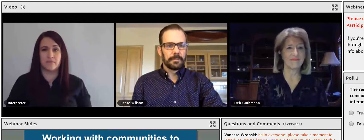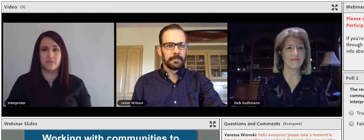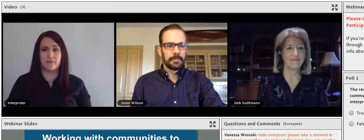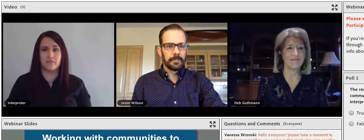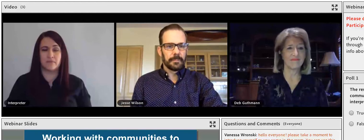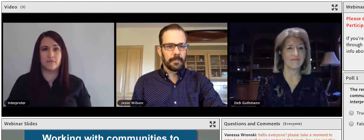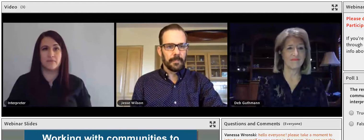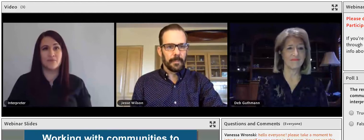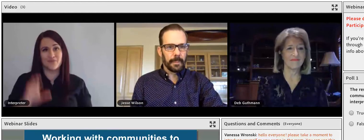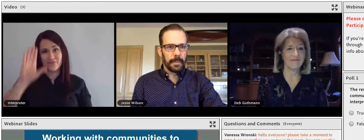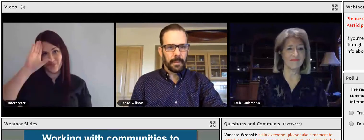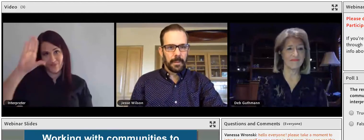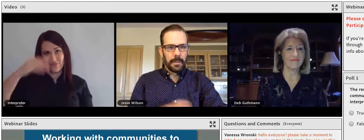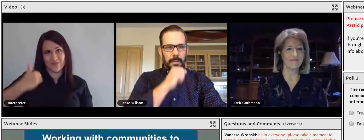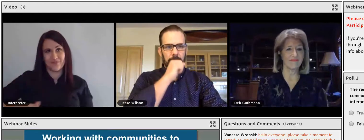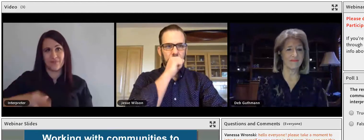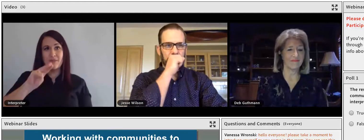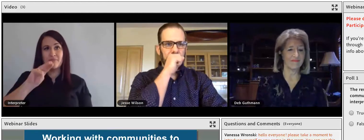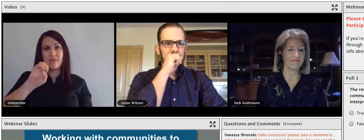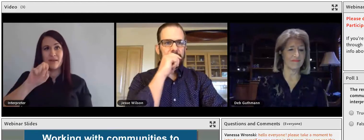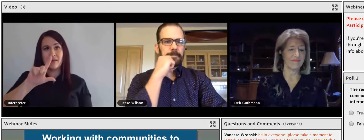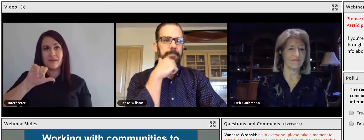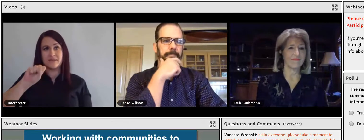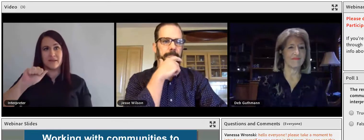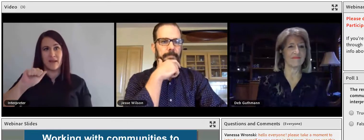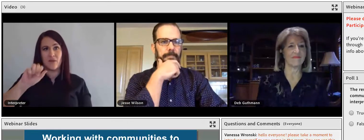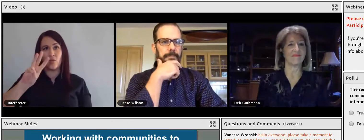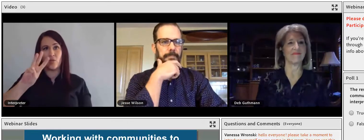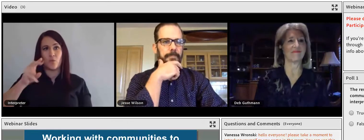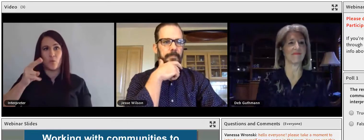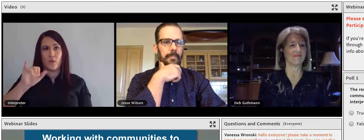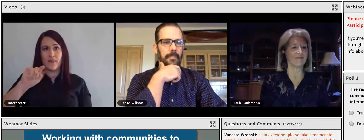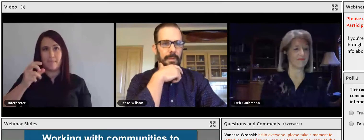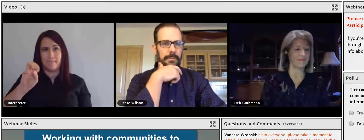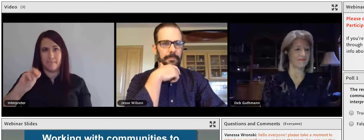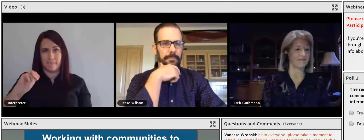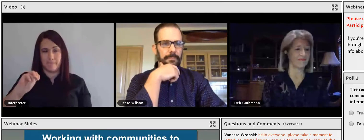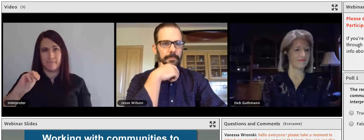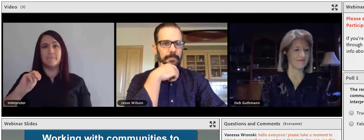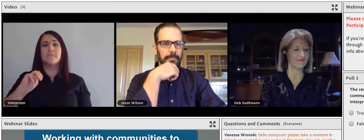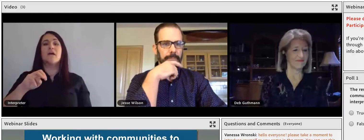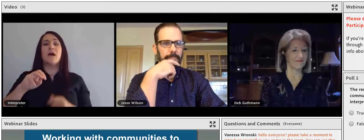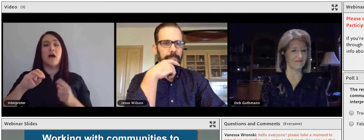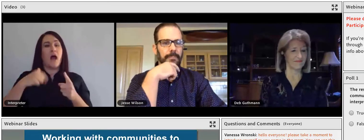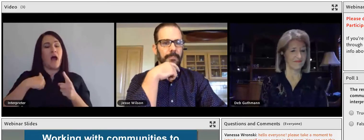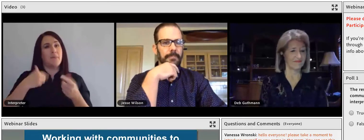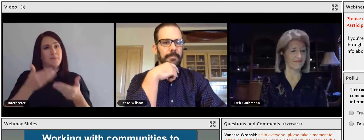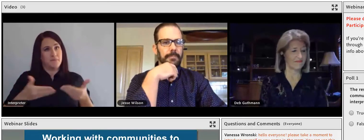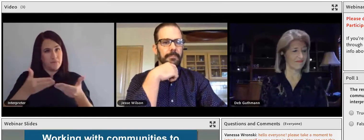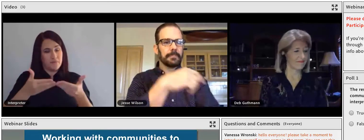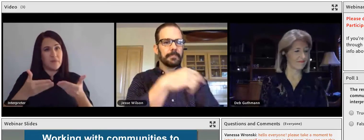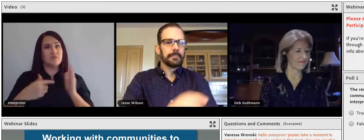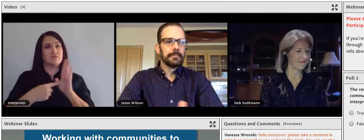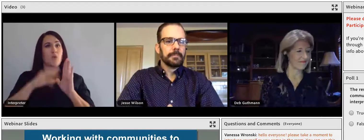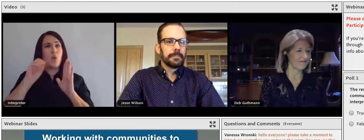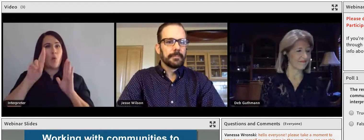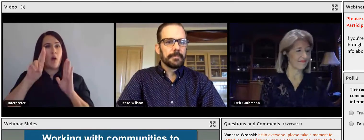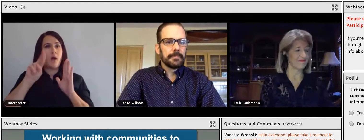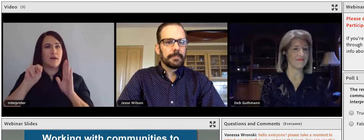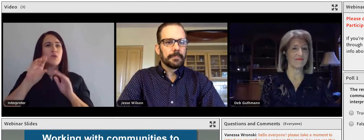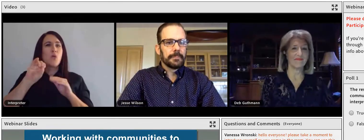Hello, everybody. My name is Melissa Witham, and I am here representing the Opioid Response Network.